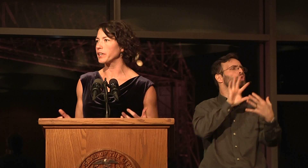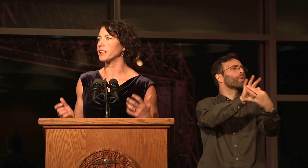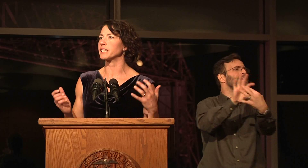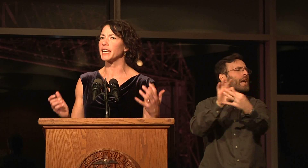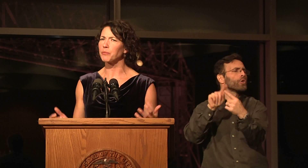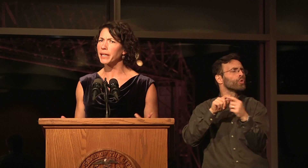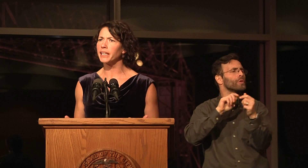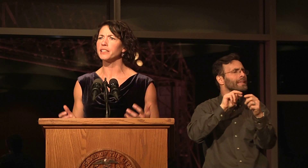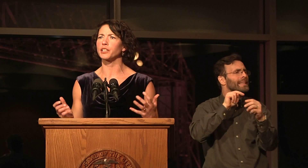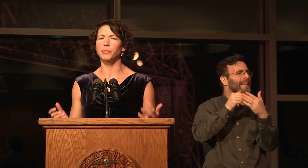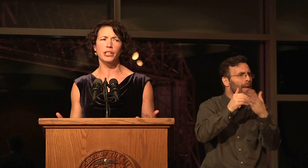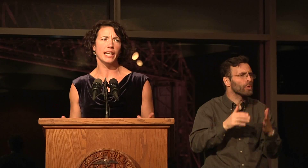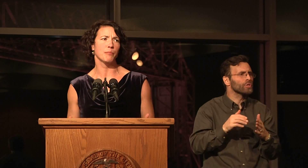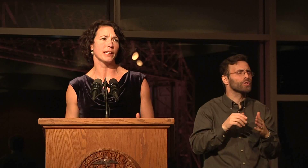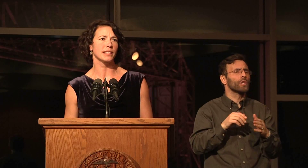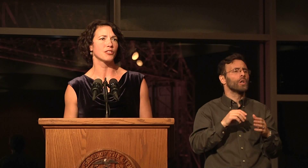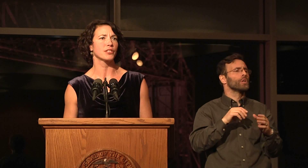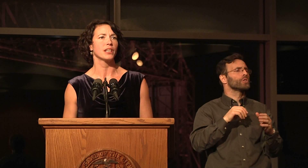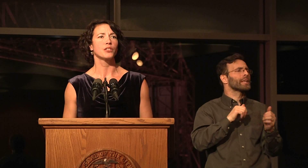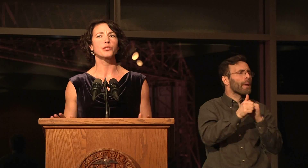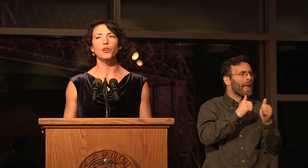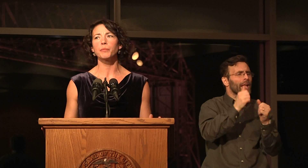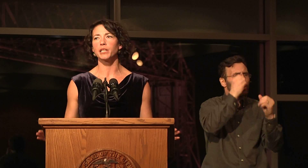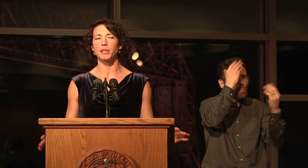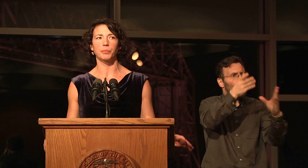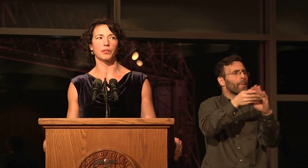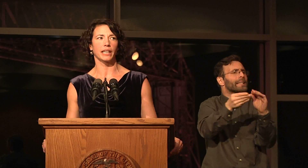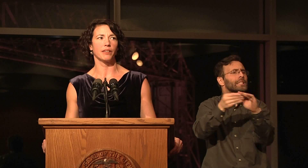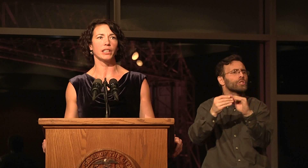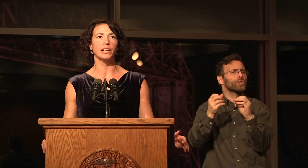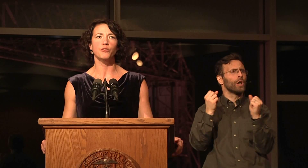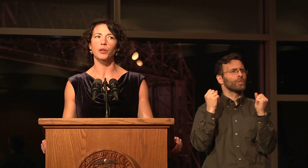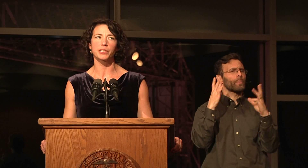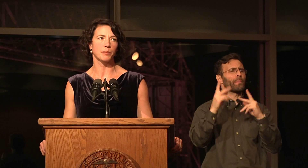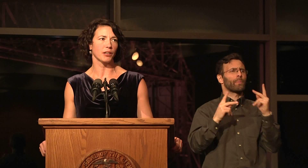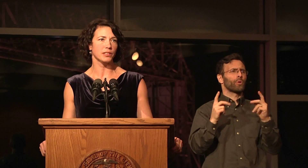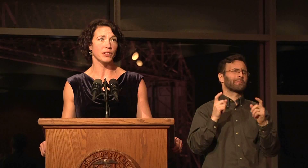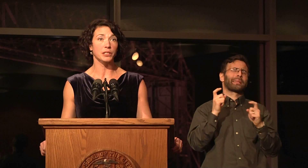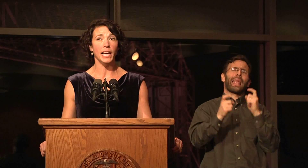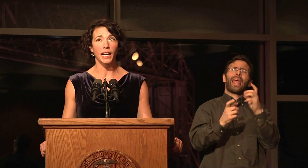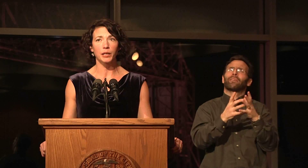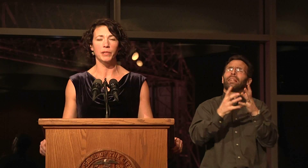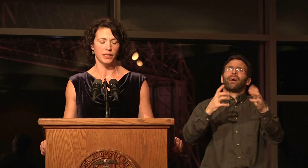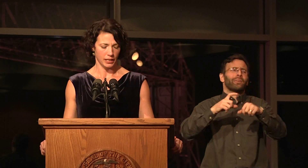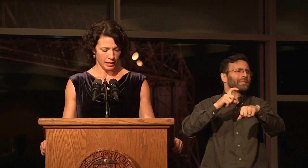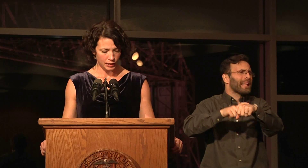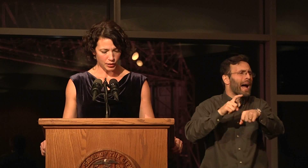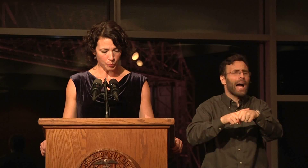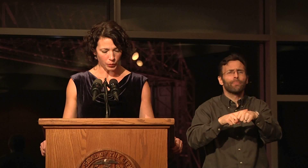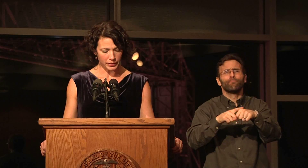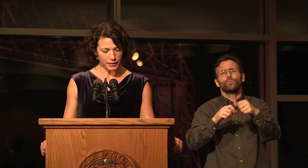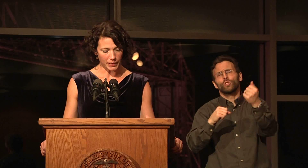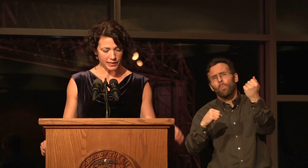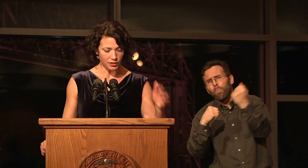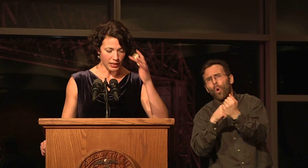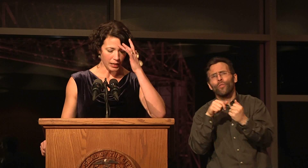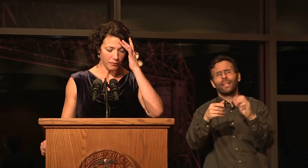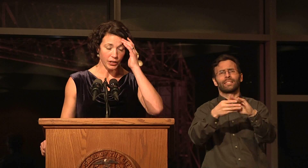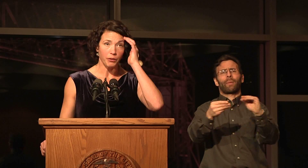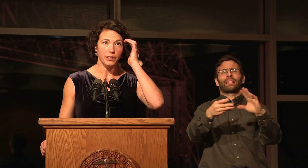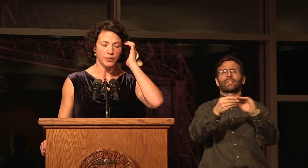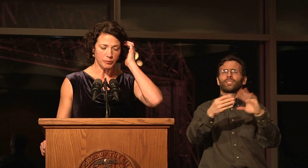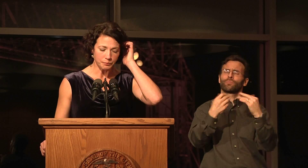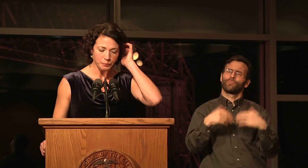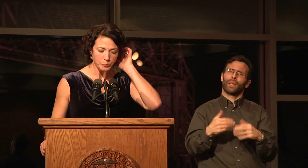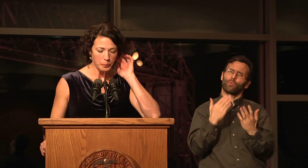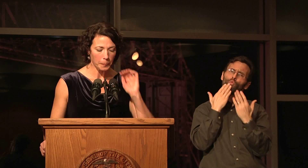to door knock, to campaign, to communicate a message. So many people gave enormous amounts of their time to support this message, and I am